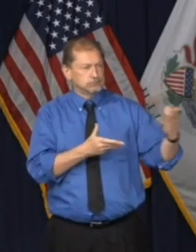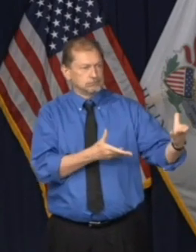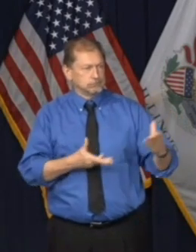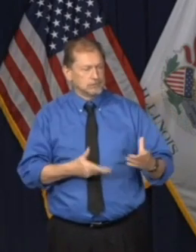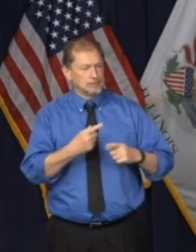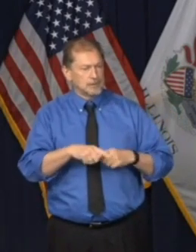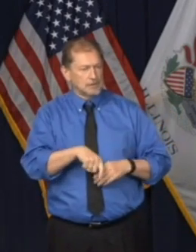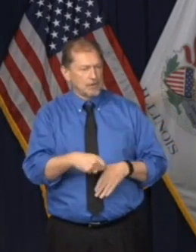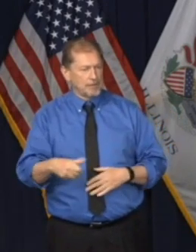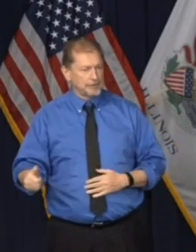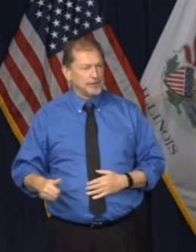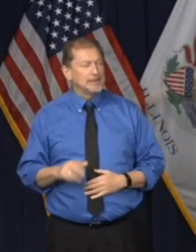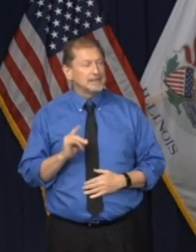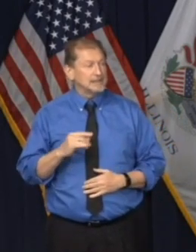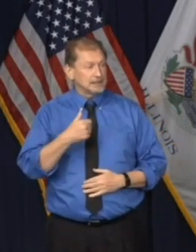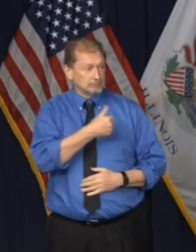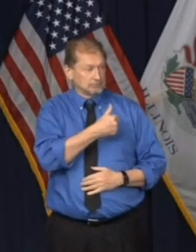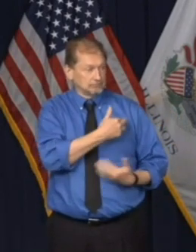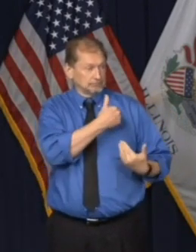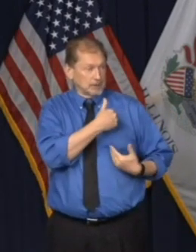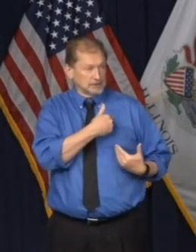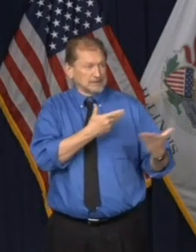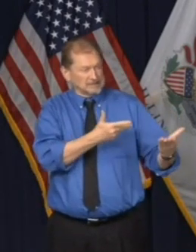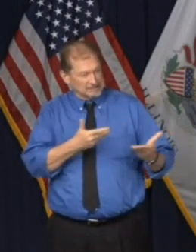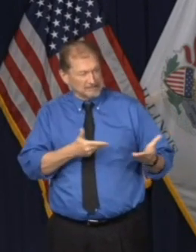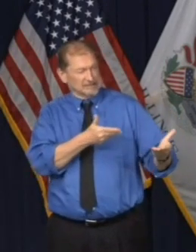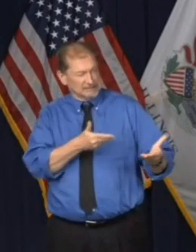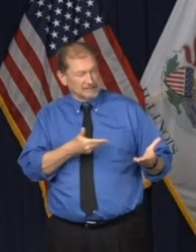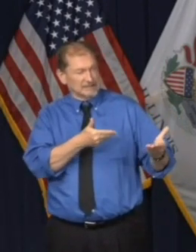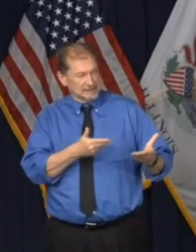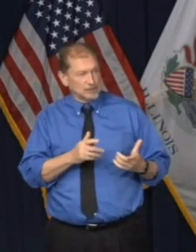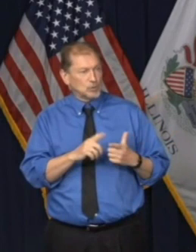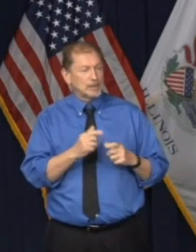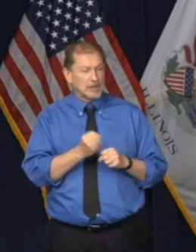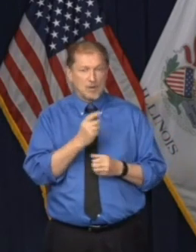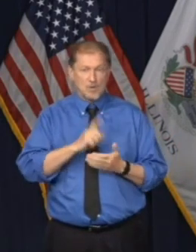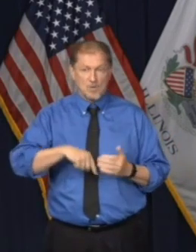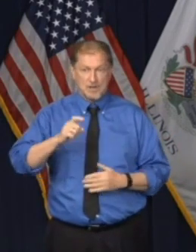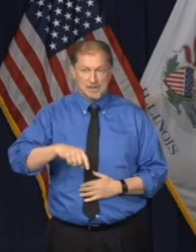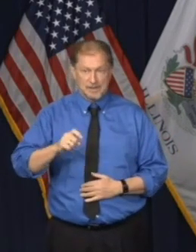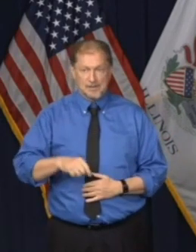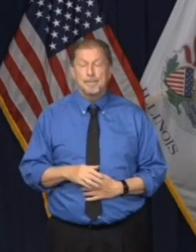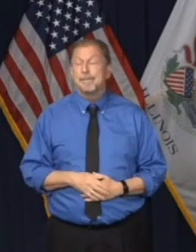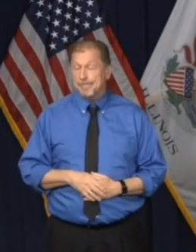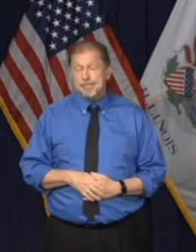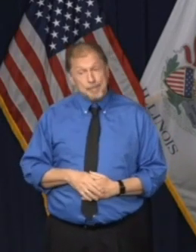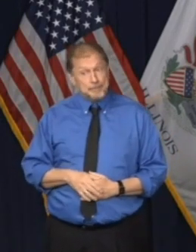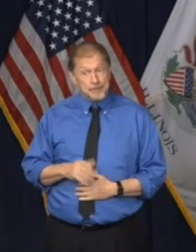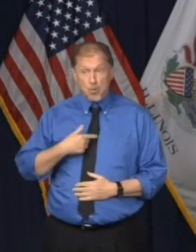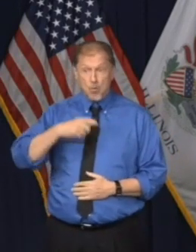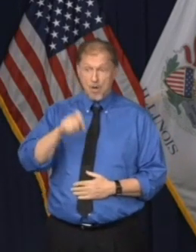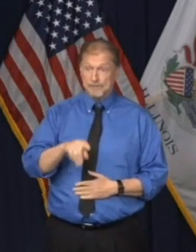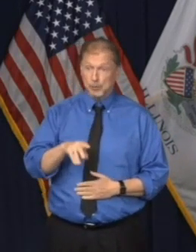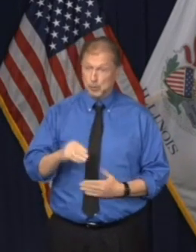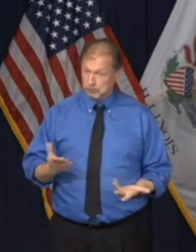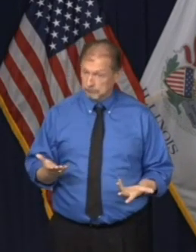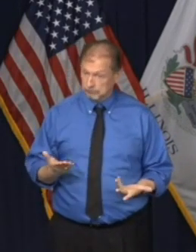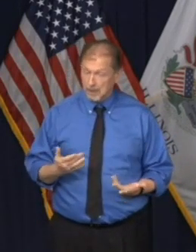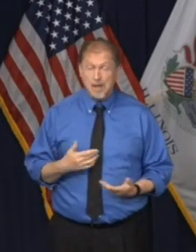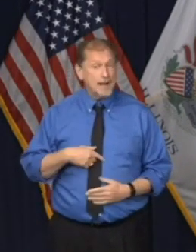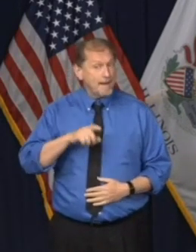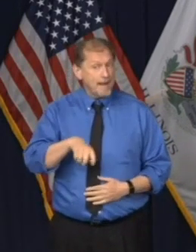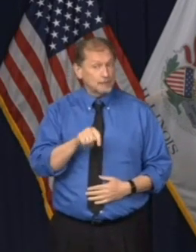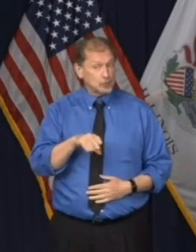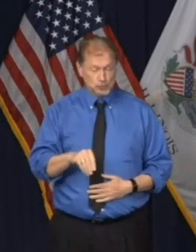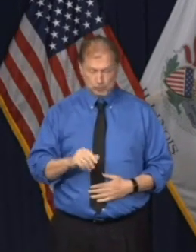you have to go that far and that expensive to get what you needed? Yes, and the reason is because the